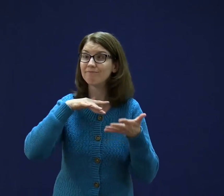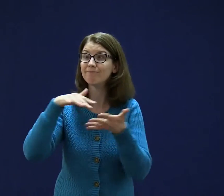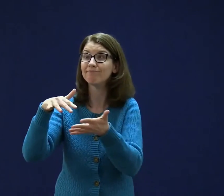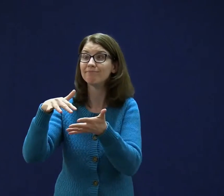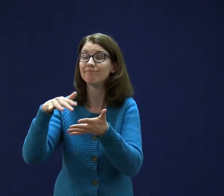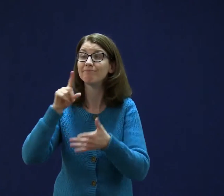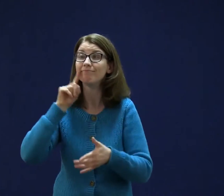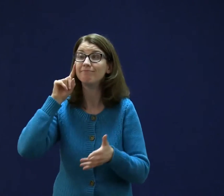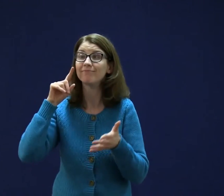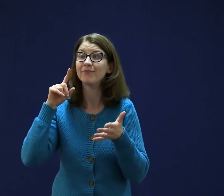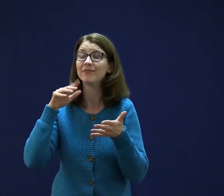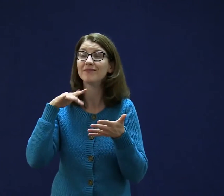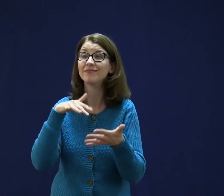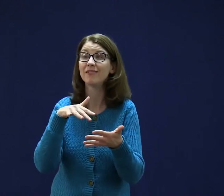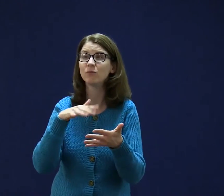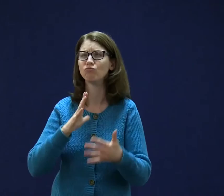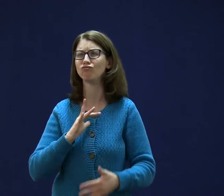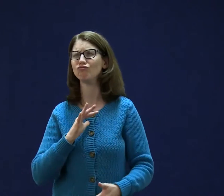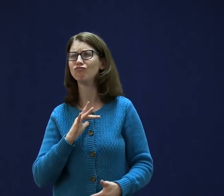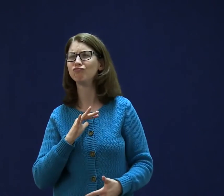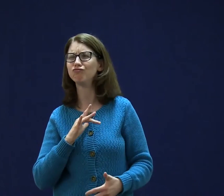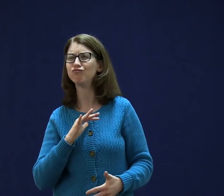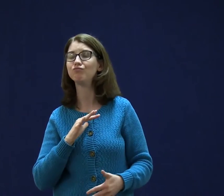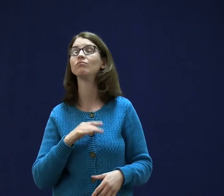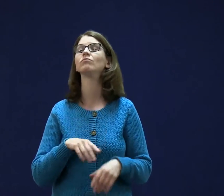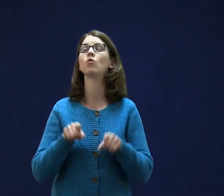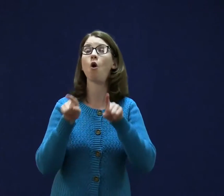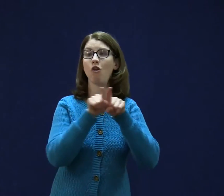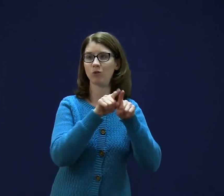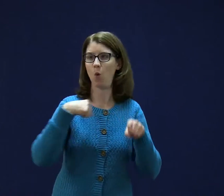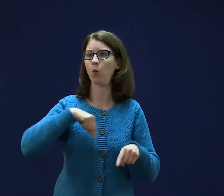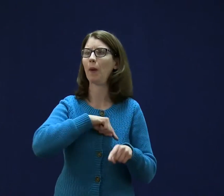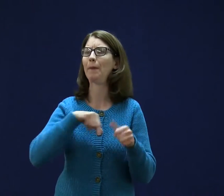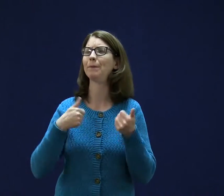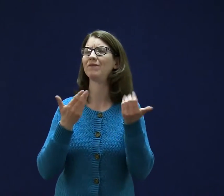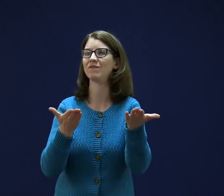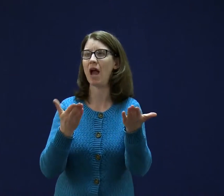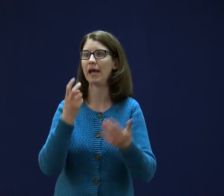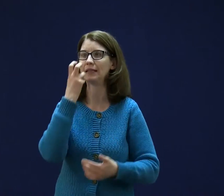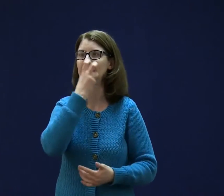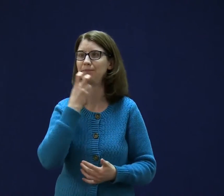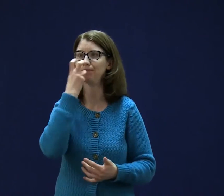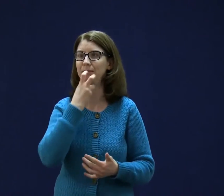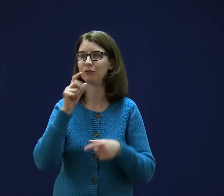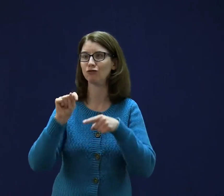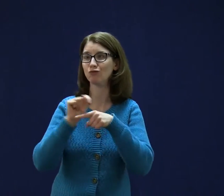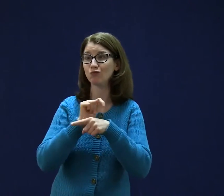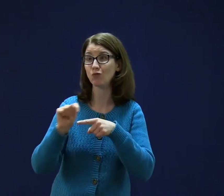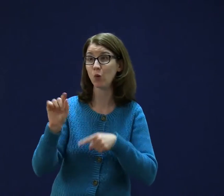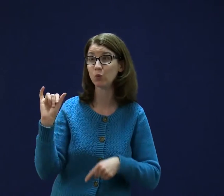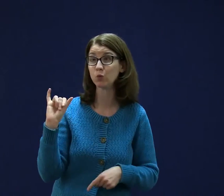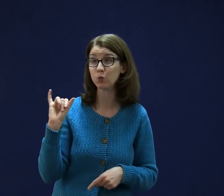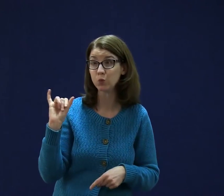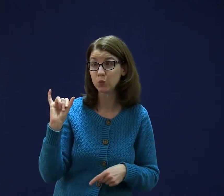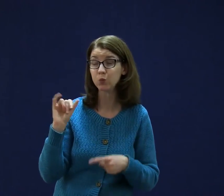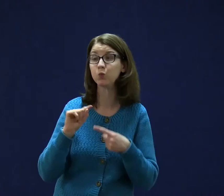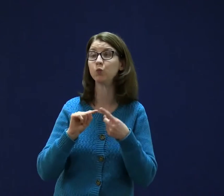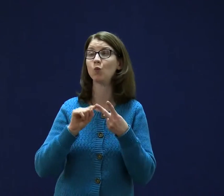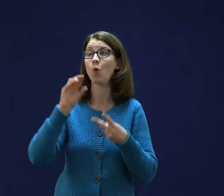We also have American Sign Language classes and Deaf Studies that our students can take as well. On top